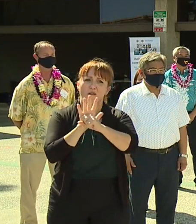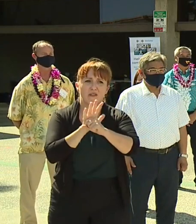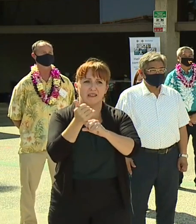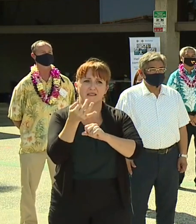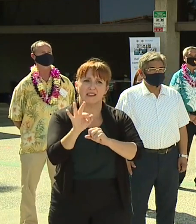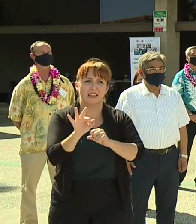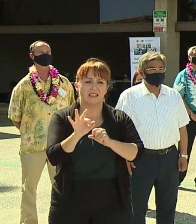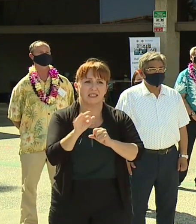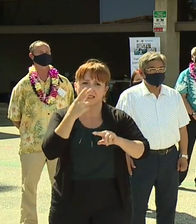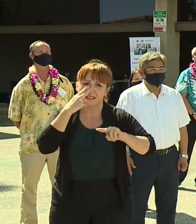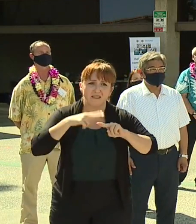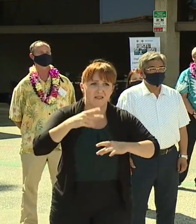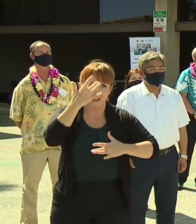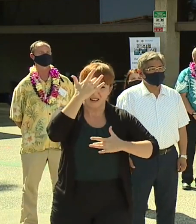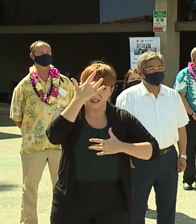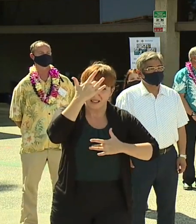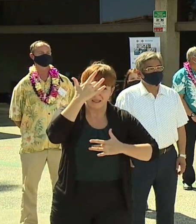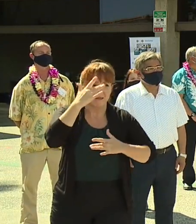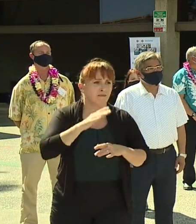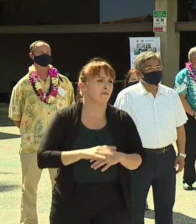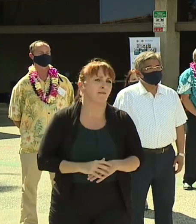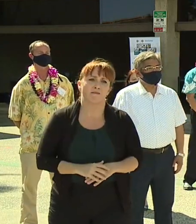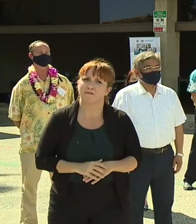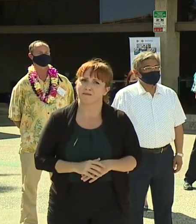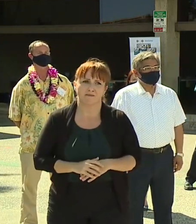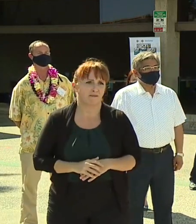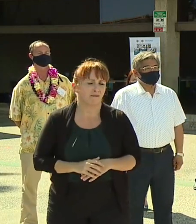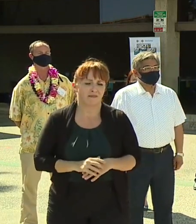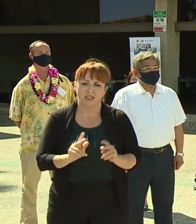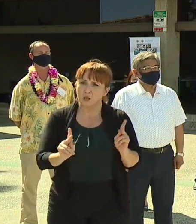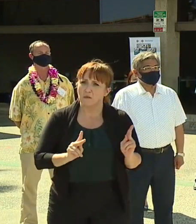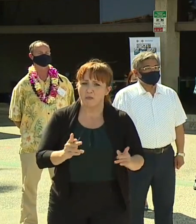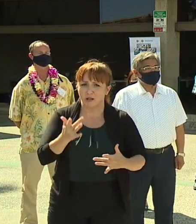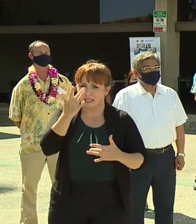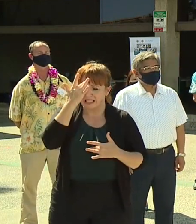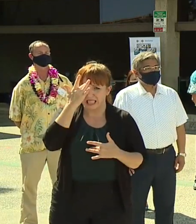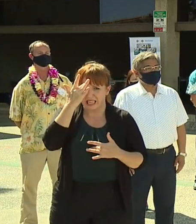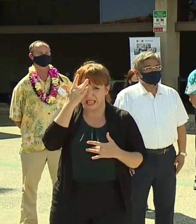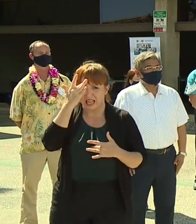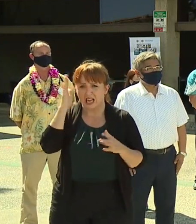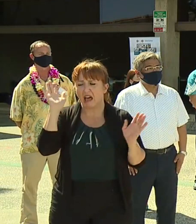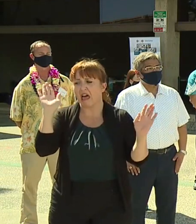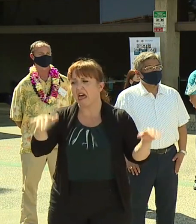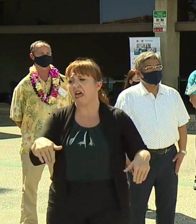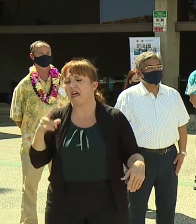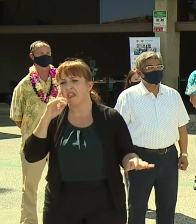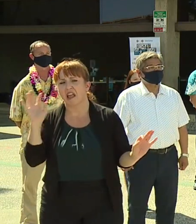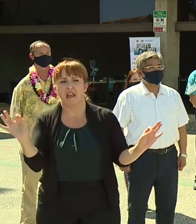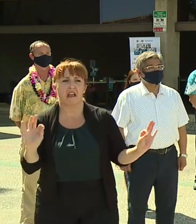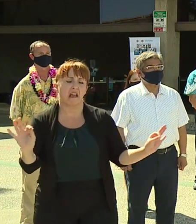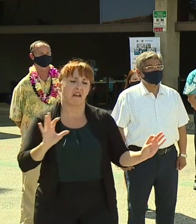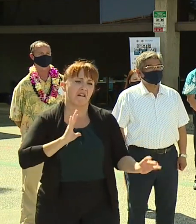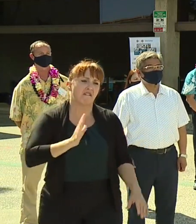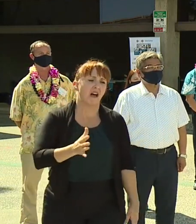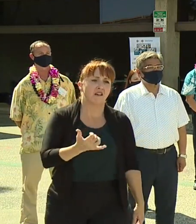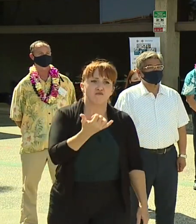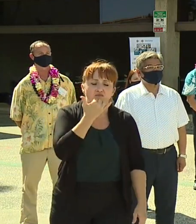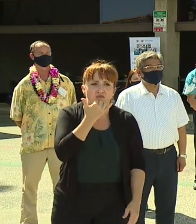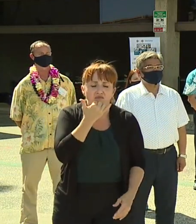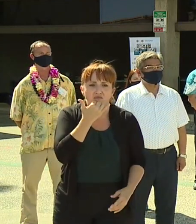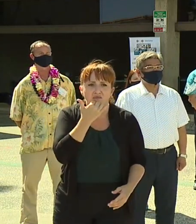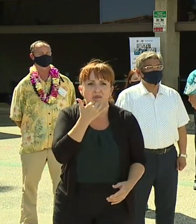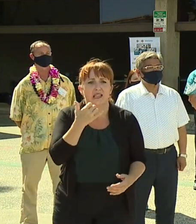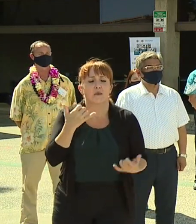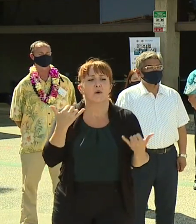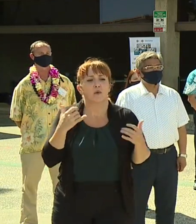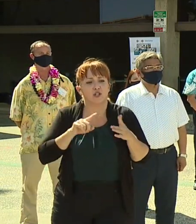is not a fun disease to get. A lot of people just get it and they shrug off the symptoms and they think they're fine, but we're just learning